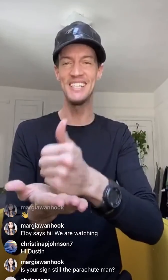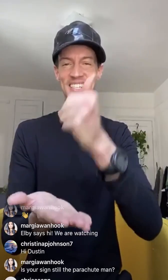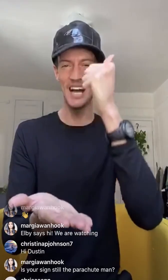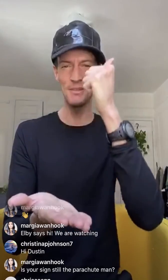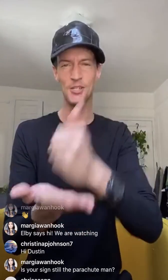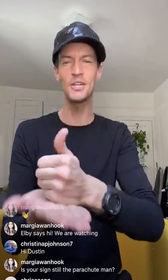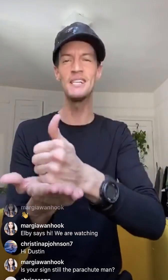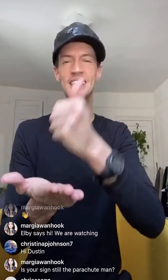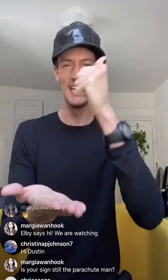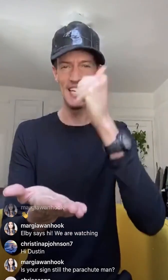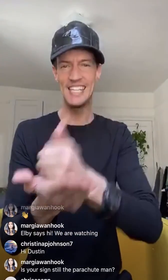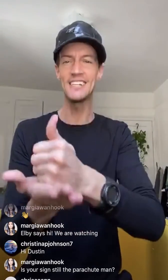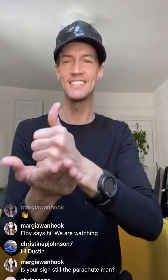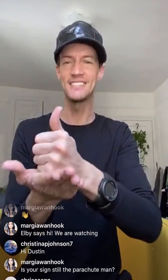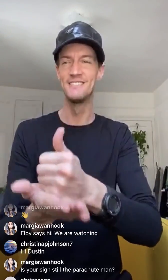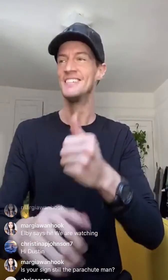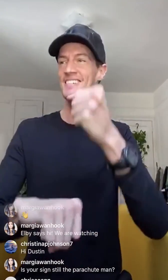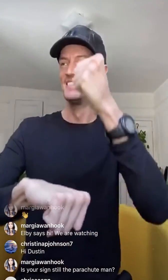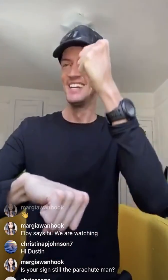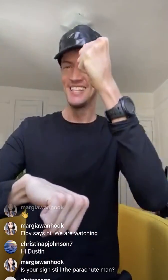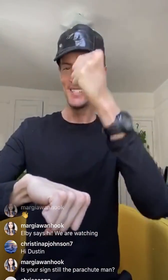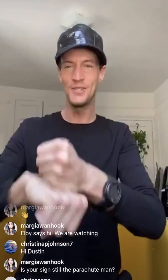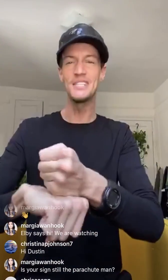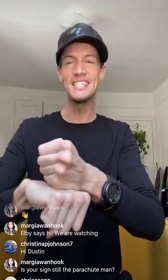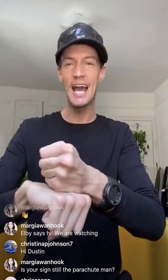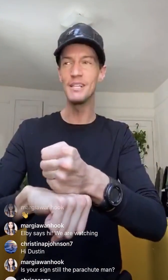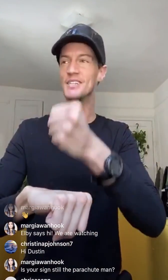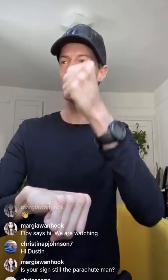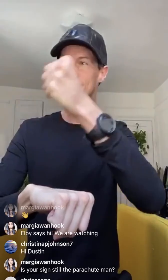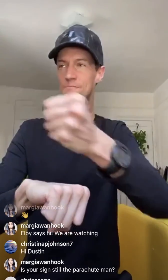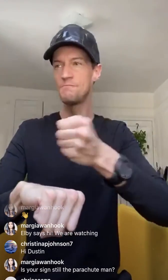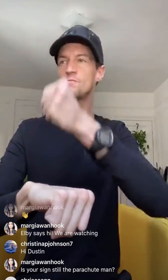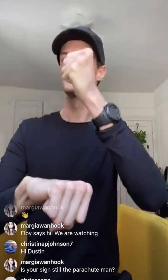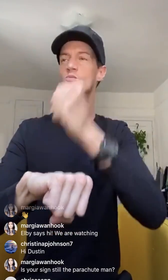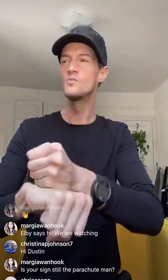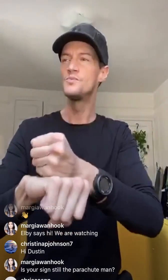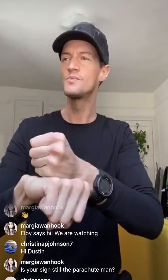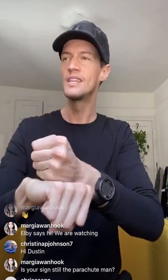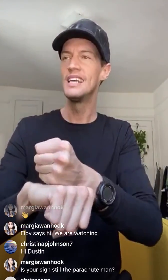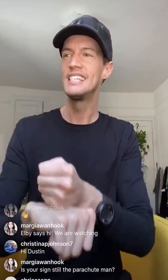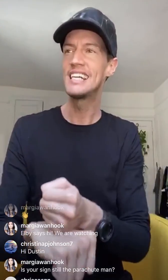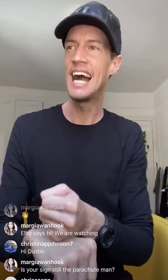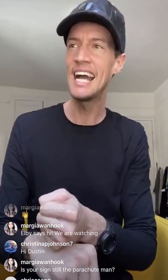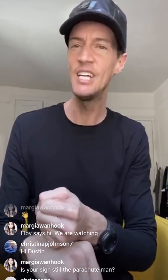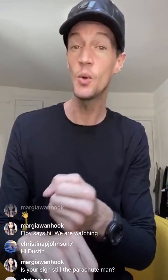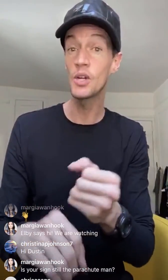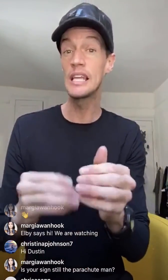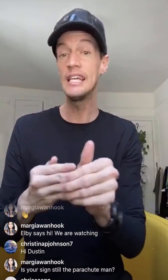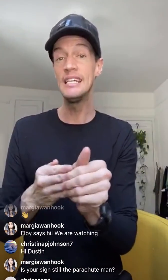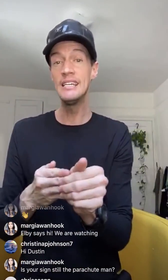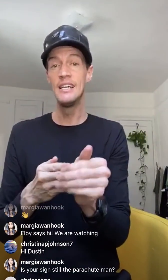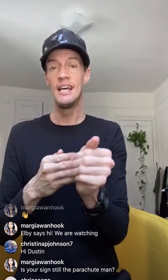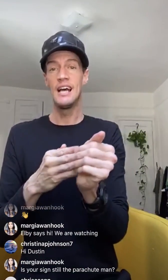Establish. Yes, established. If someone is ever praying and they say amen, you say amen.